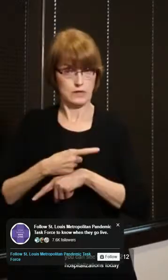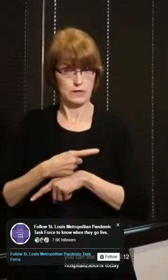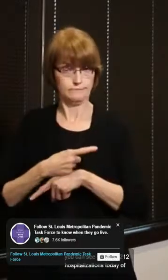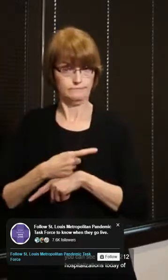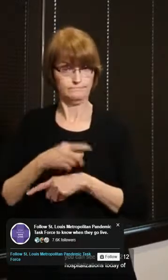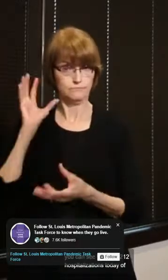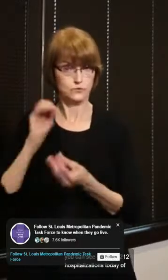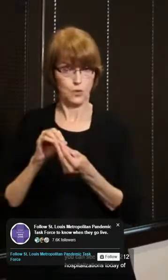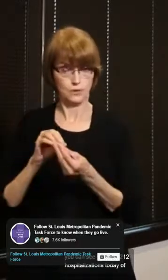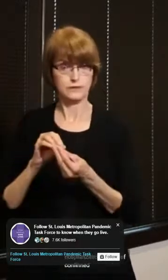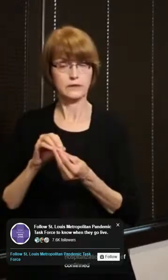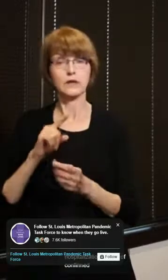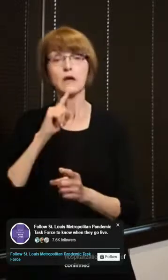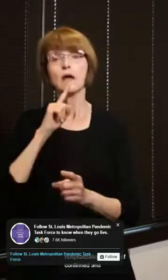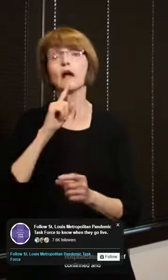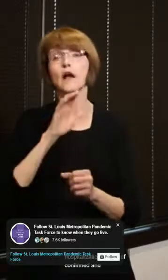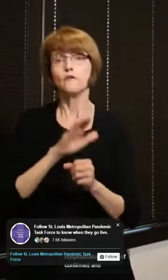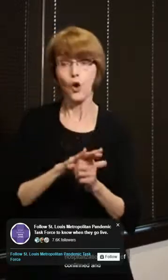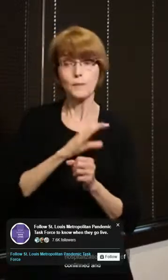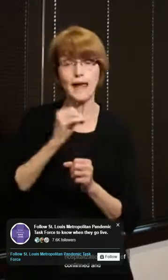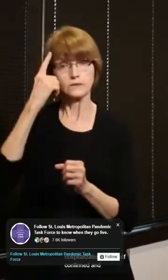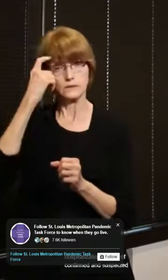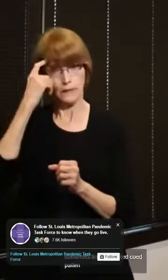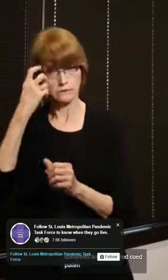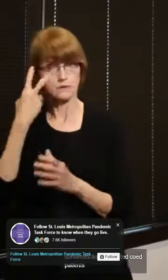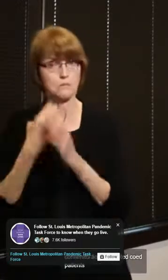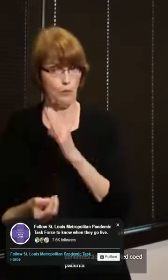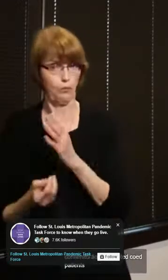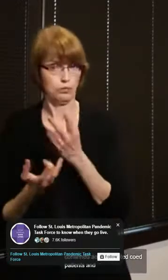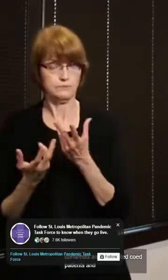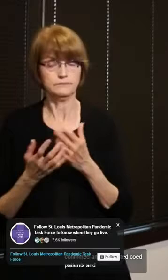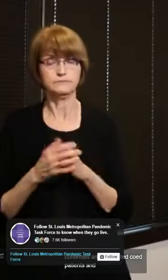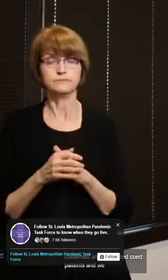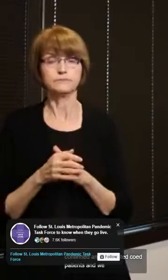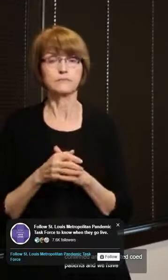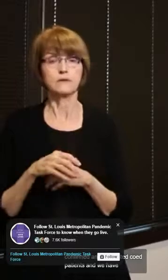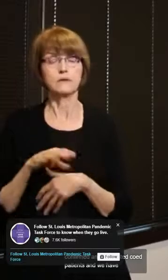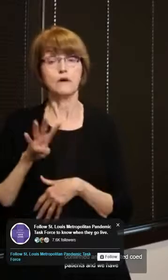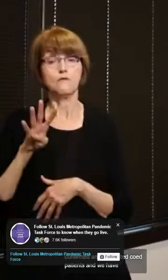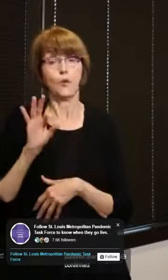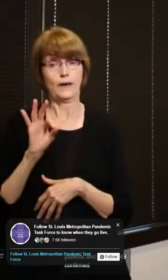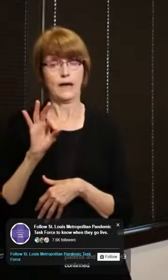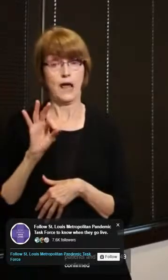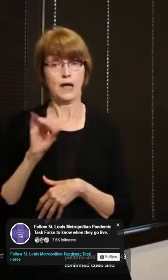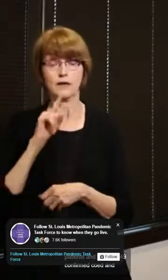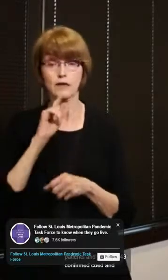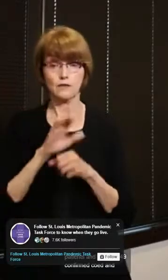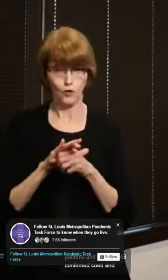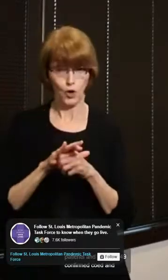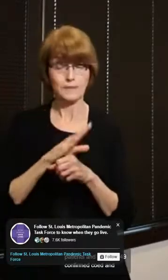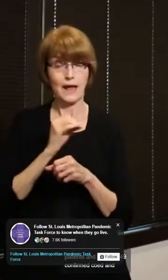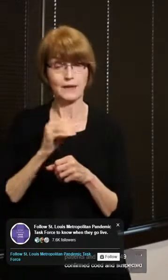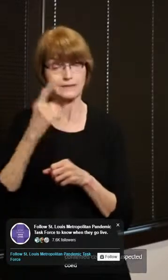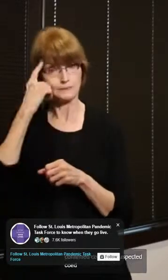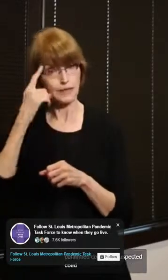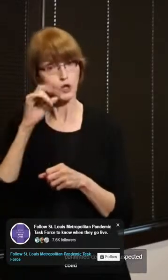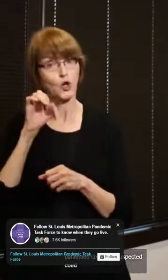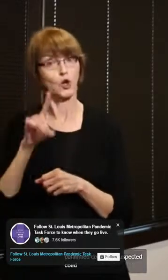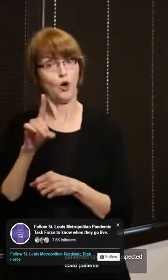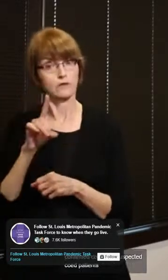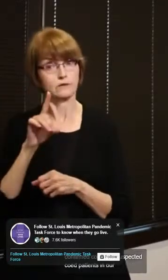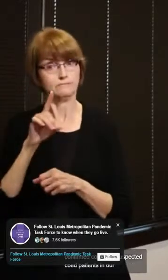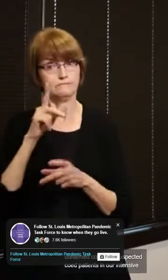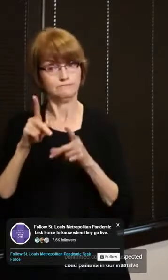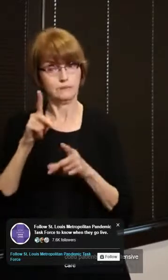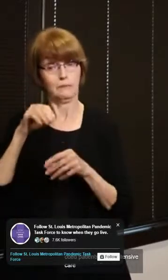of confirmed COVID and suspected COVID patients. And we have 49 confirmed COVID and suspected COVID patients in our intensive